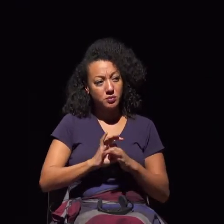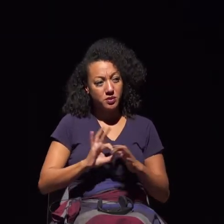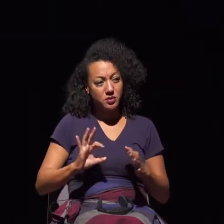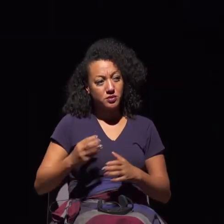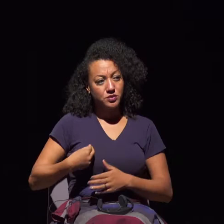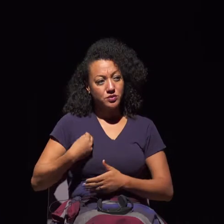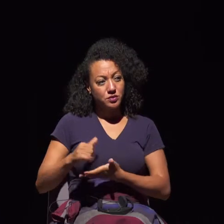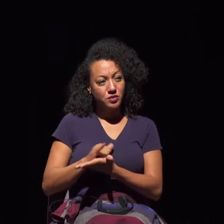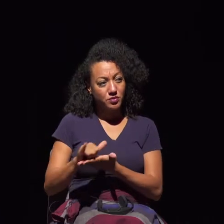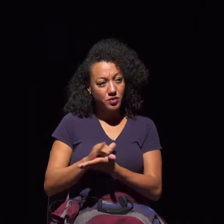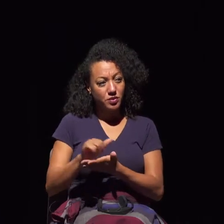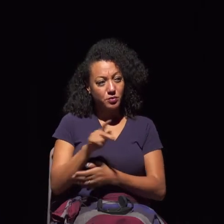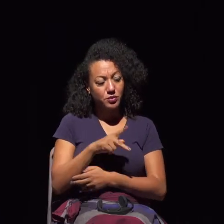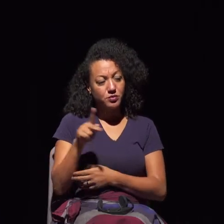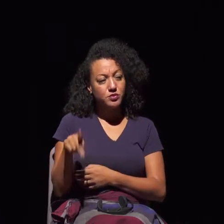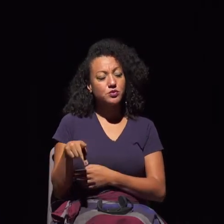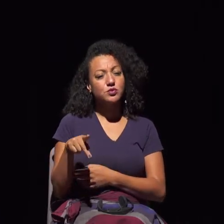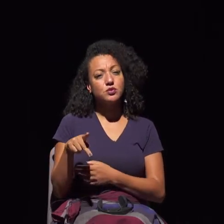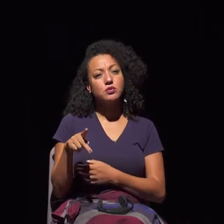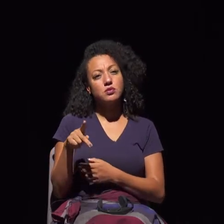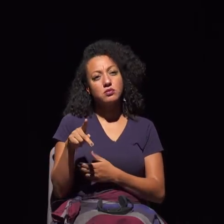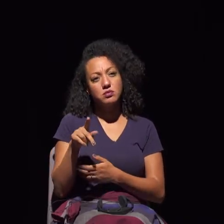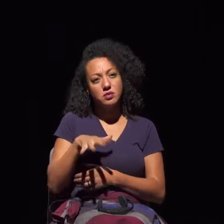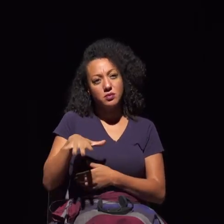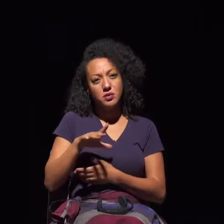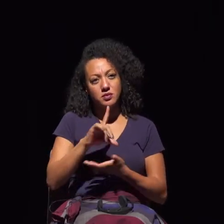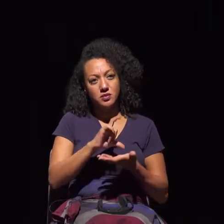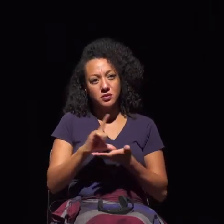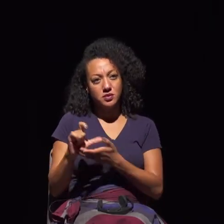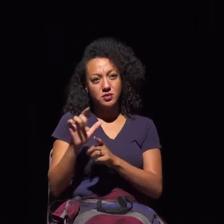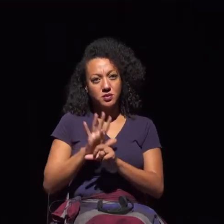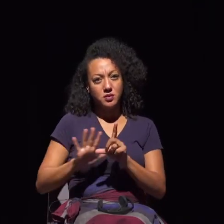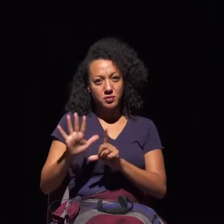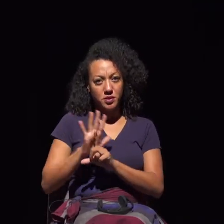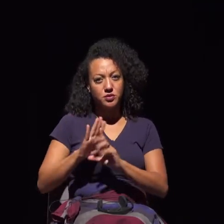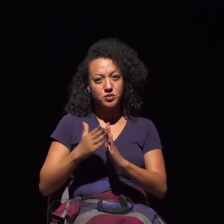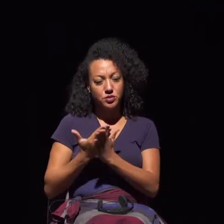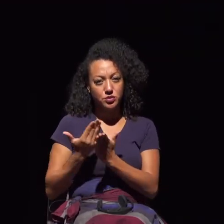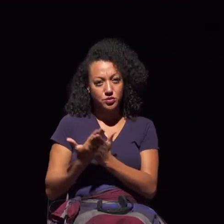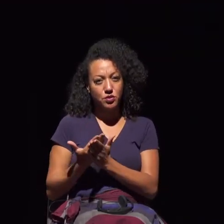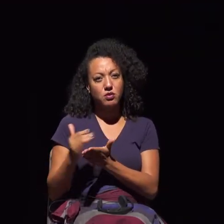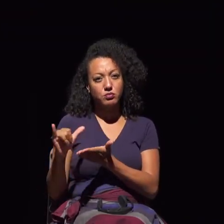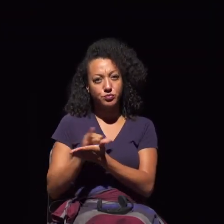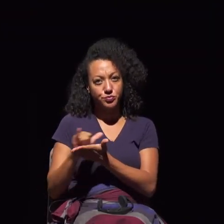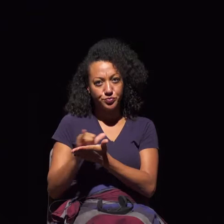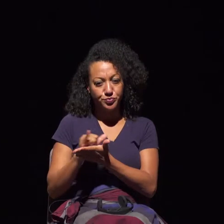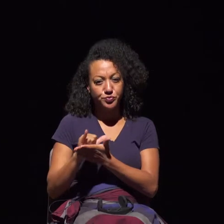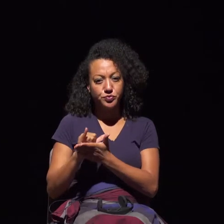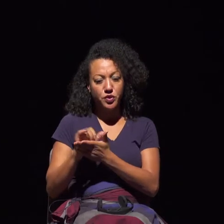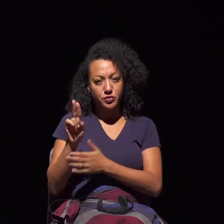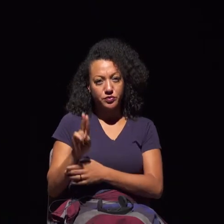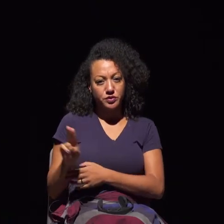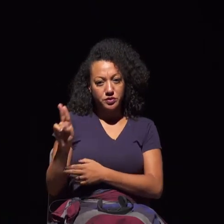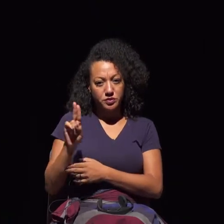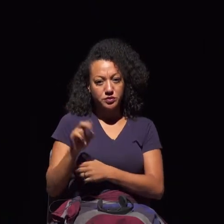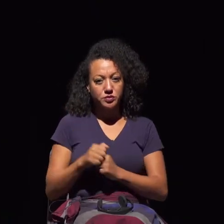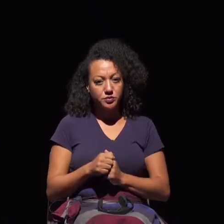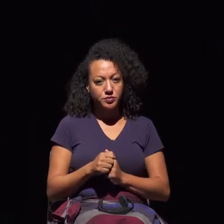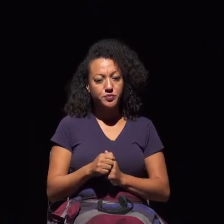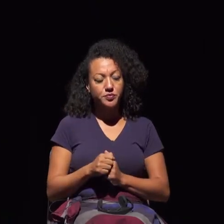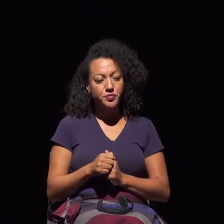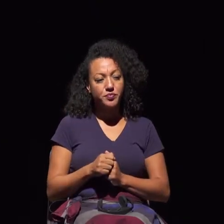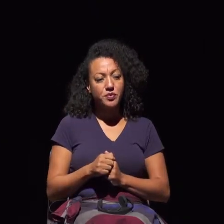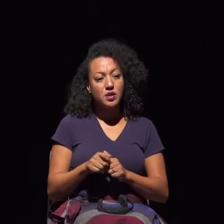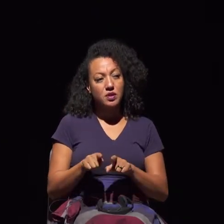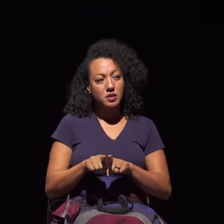e professora adjunta do Departamento de Fotografia e Imagem da Tisch School of Arts, ligada à New York University. É doutora em